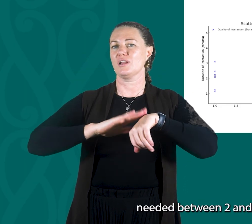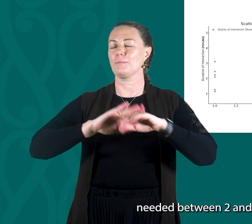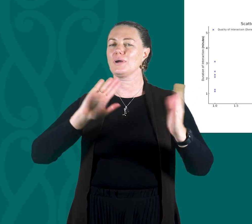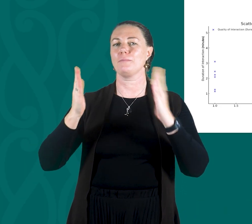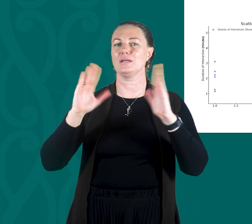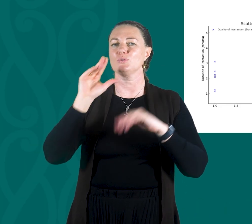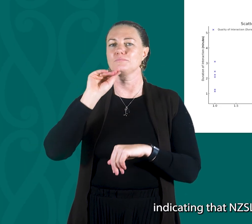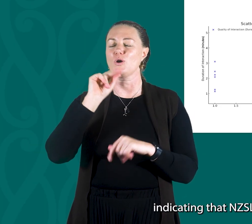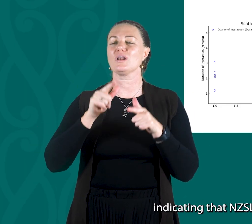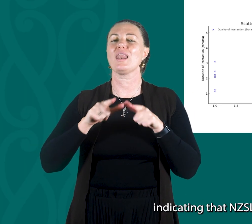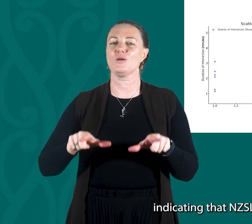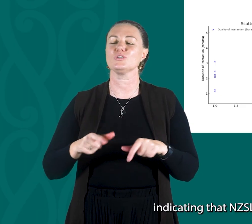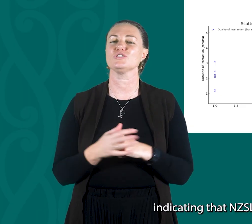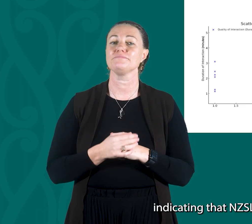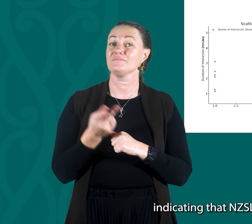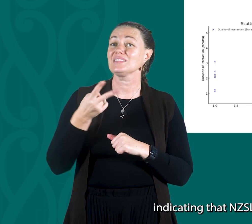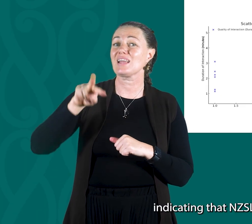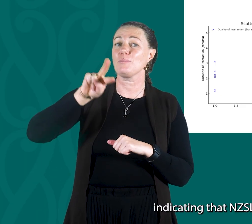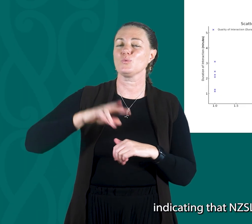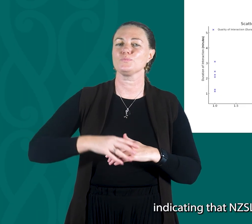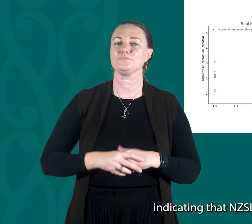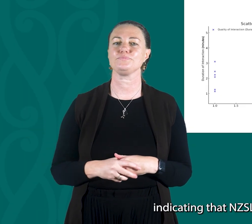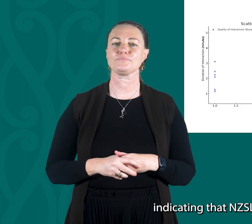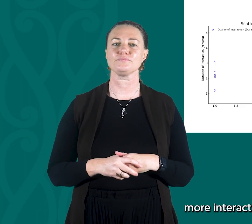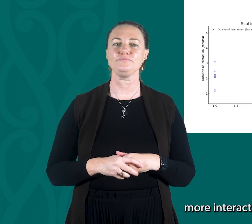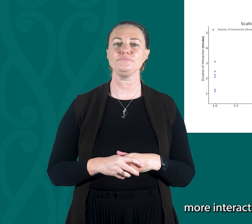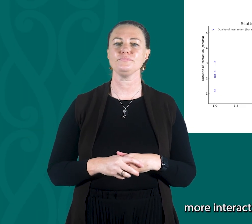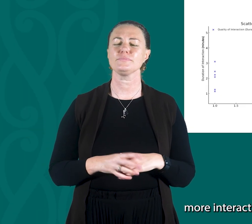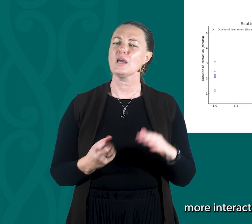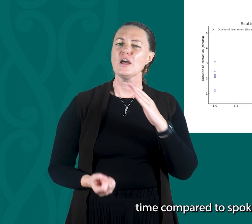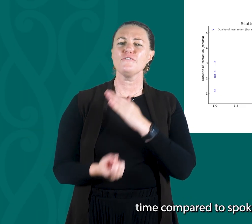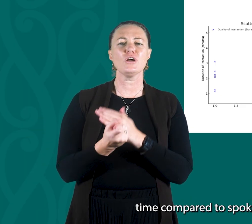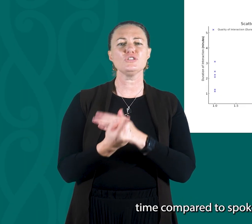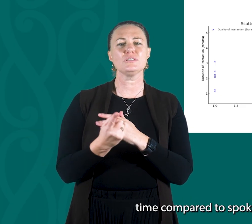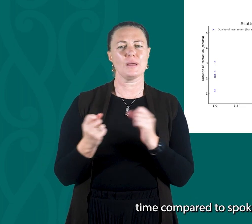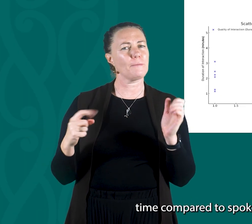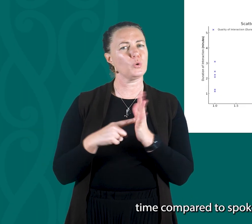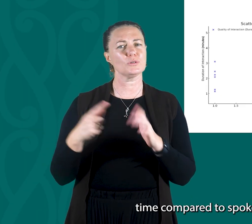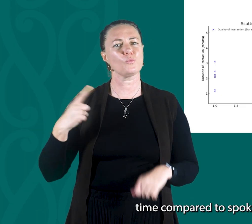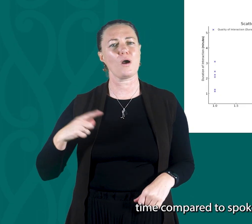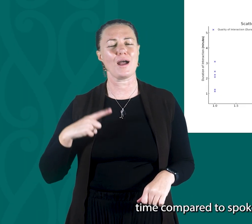minutes, indicating that NZSL requires more interaction time compared to spoken